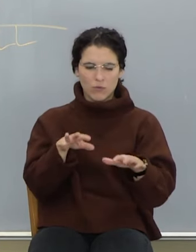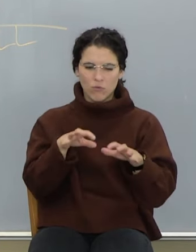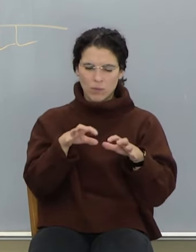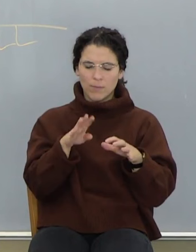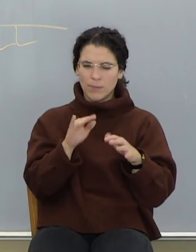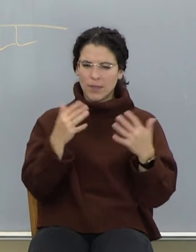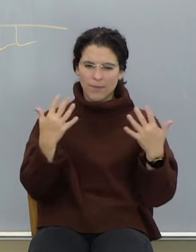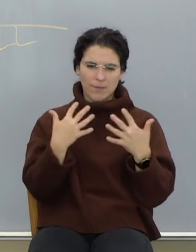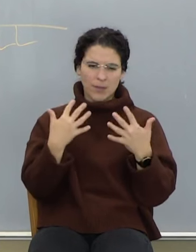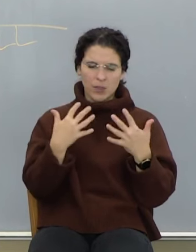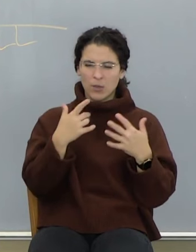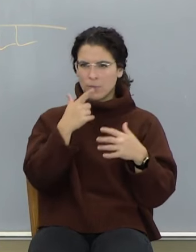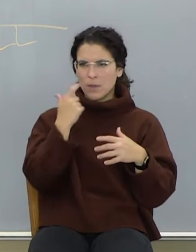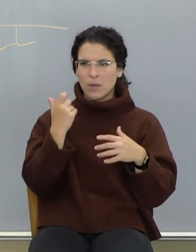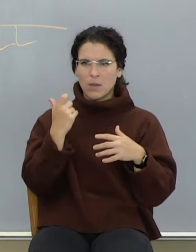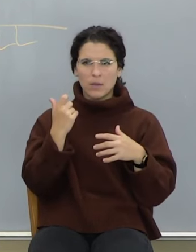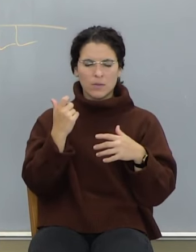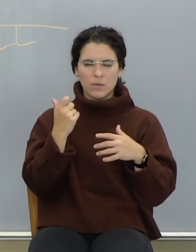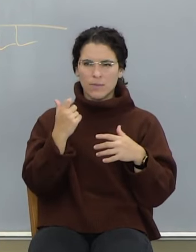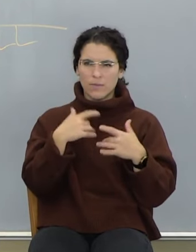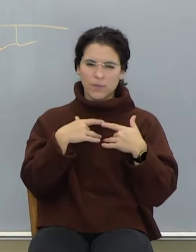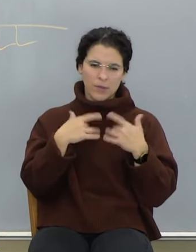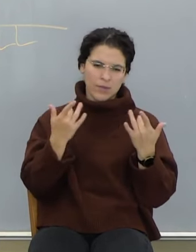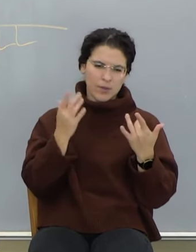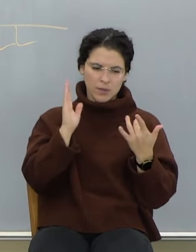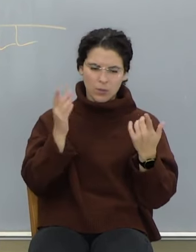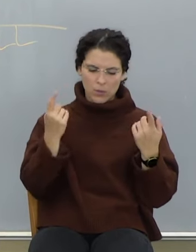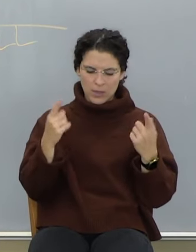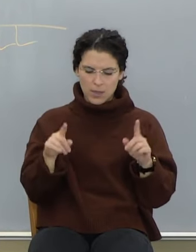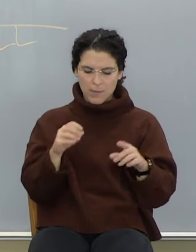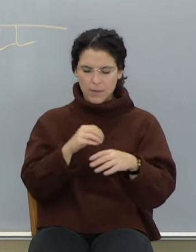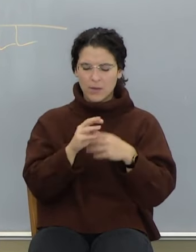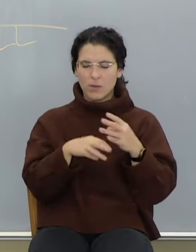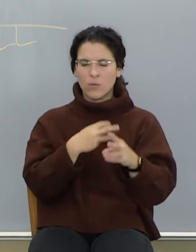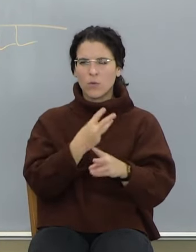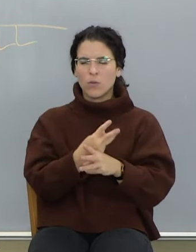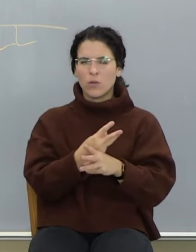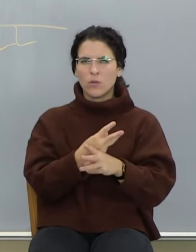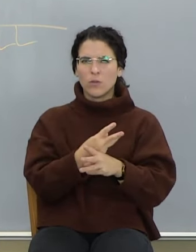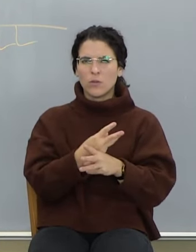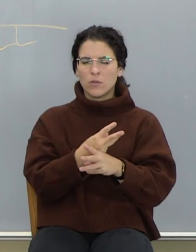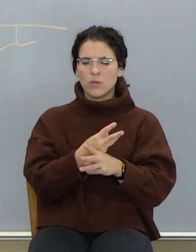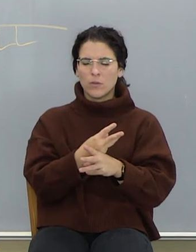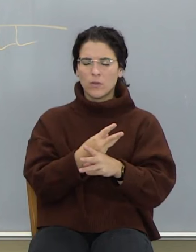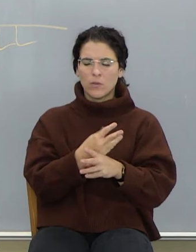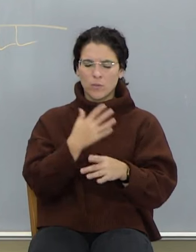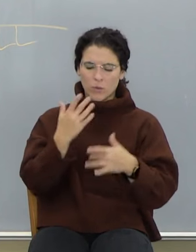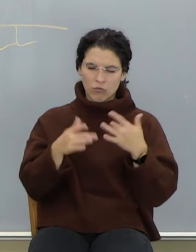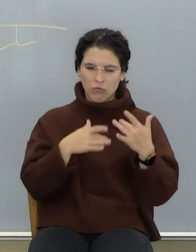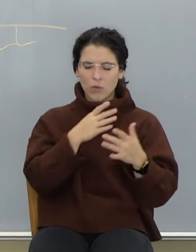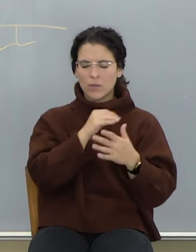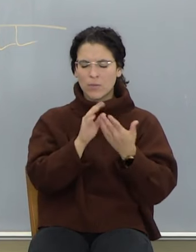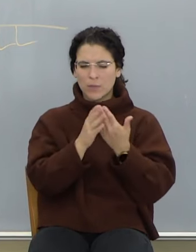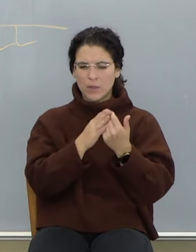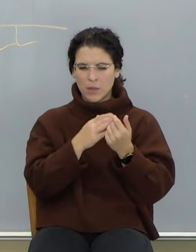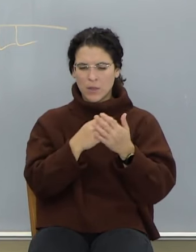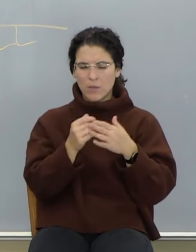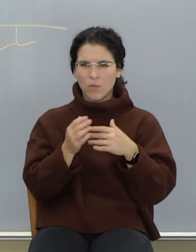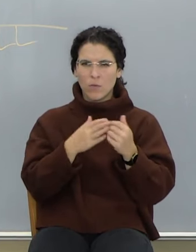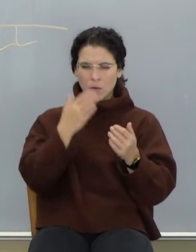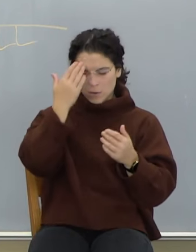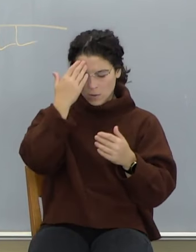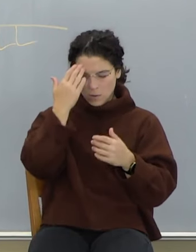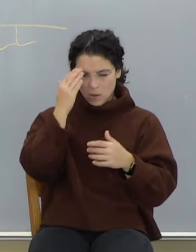by fear because of the events that are occurring in the world. May we just rejoice and be comforted knowing